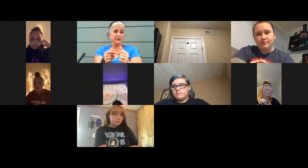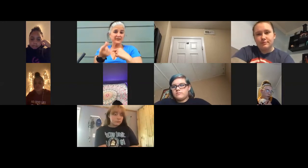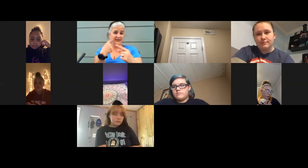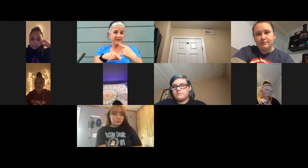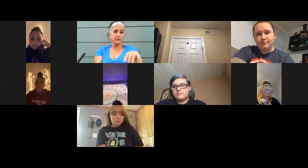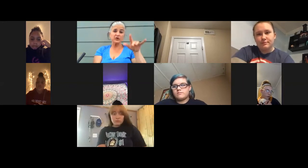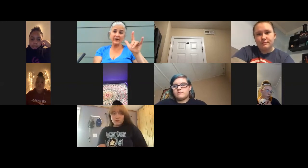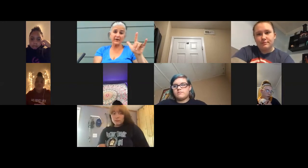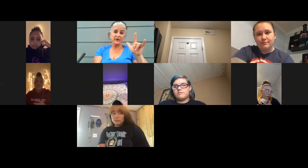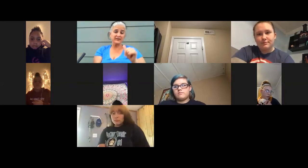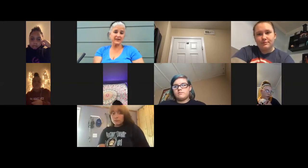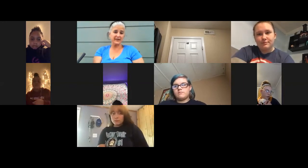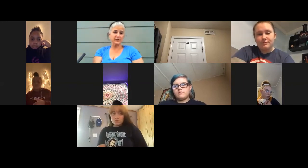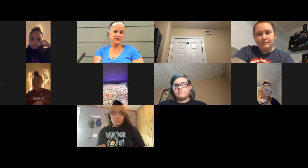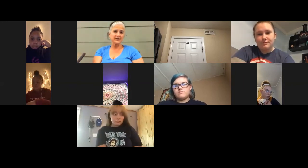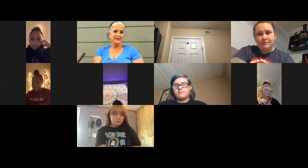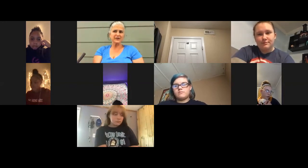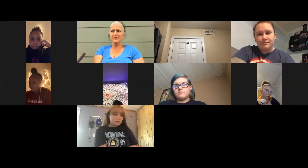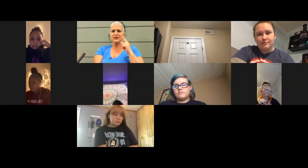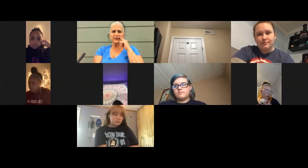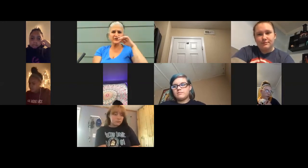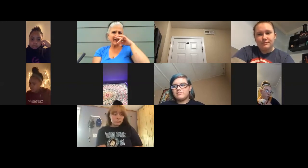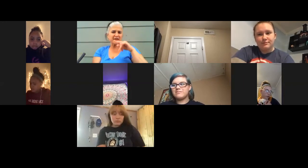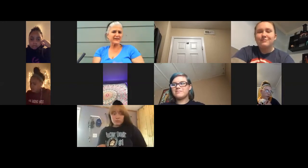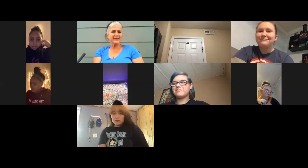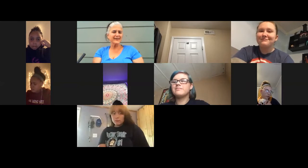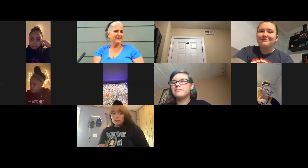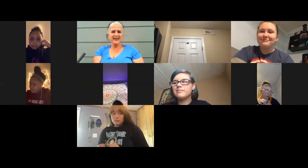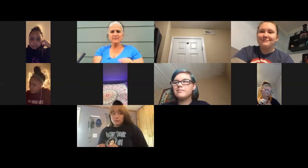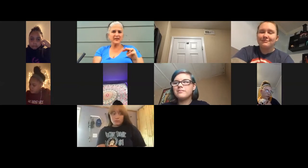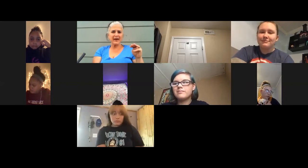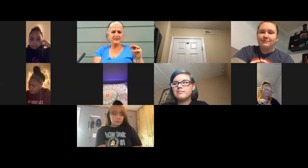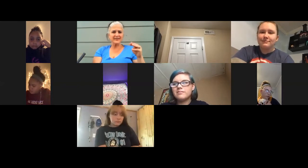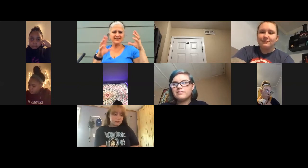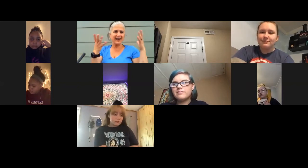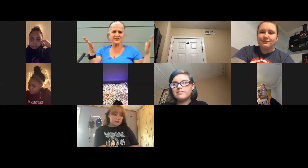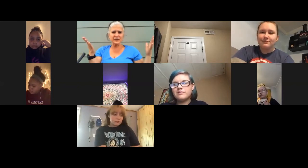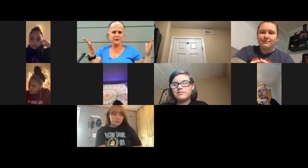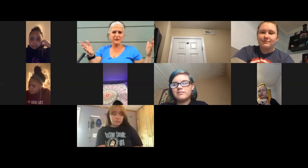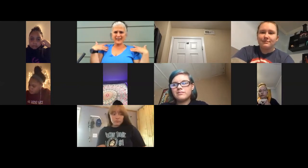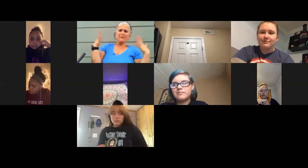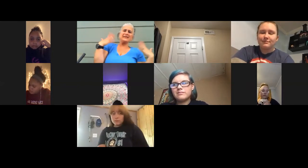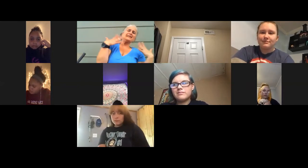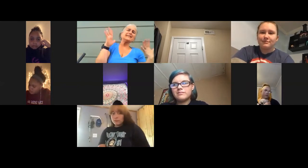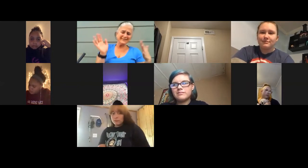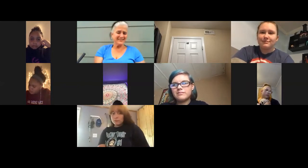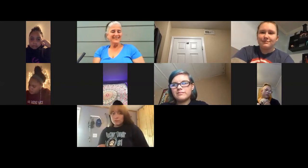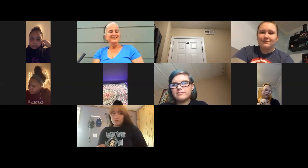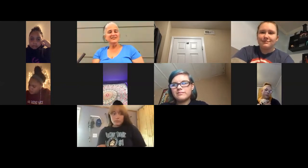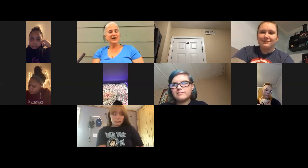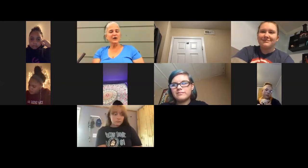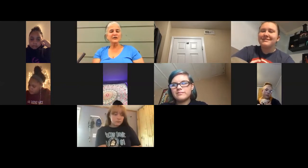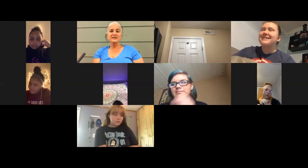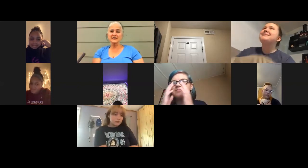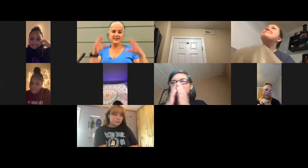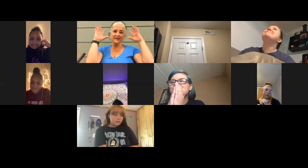it's nice to meet you in sign language or I love you in sign language. Could you imagine if you're a deaf kid and Mickey Mouse can sign to you? You're like, oh my